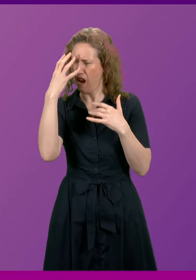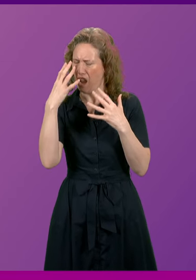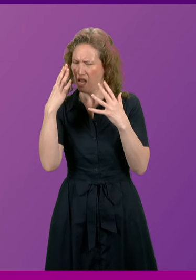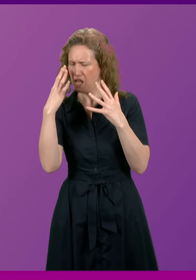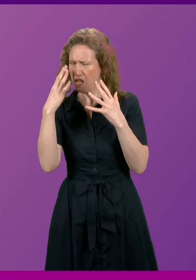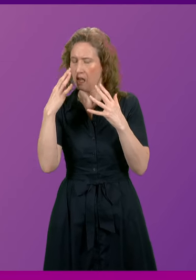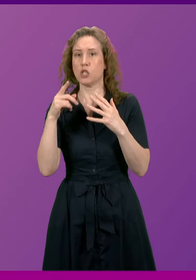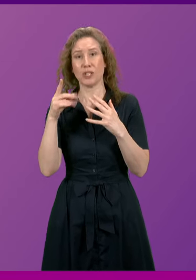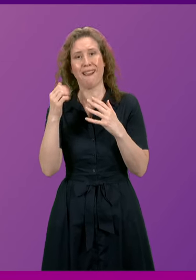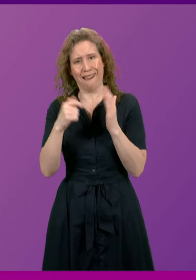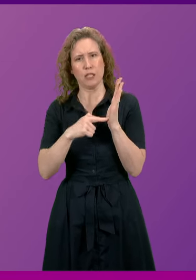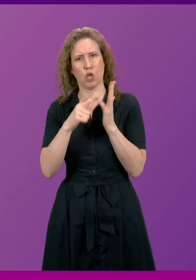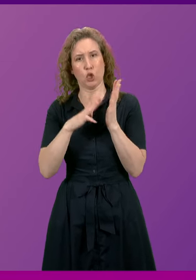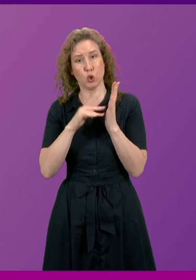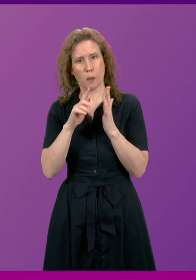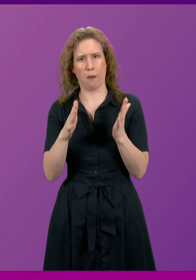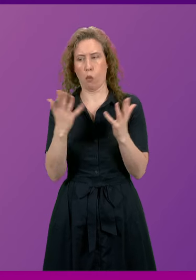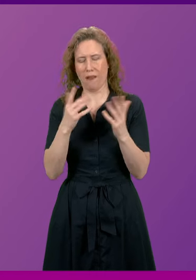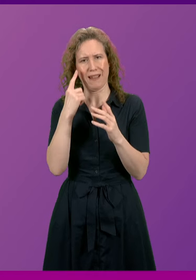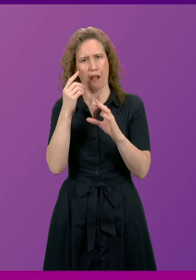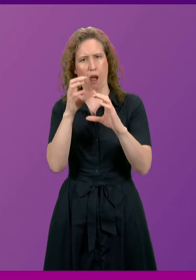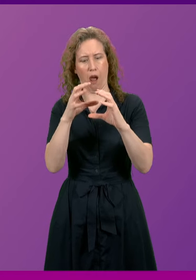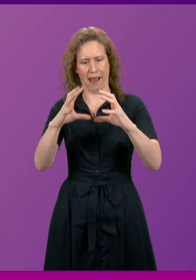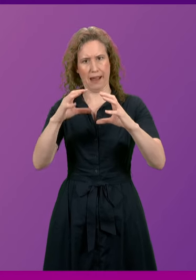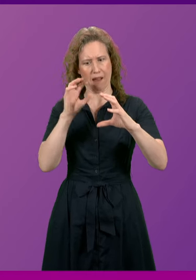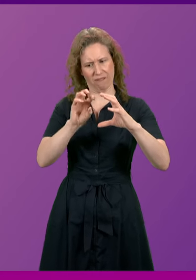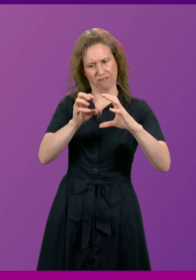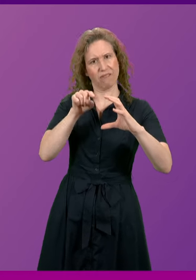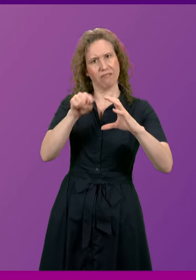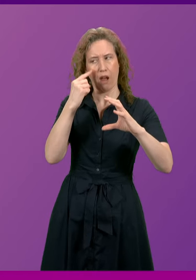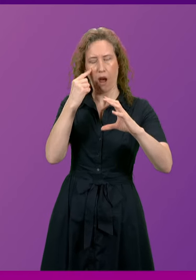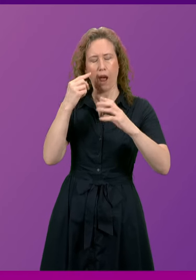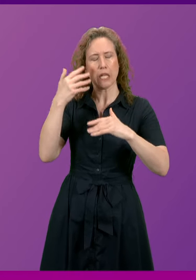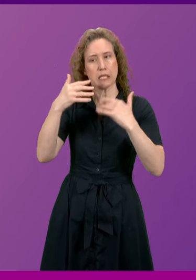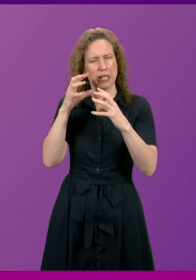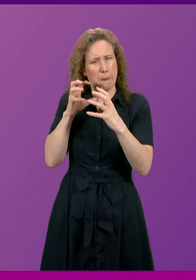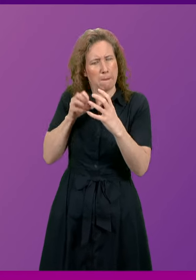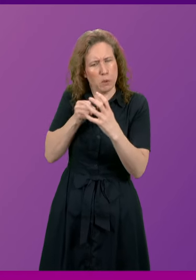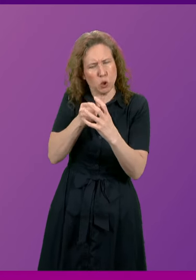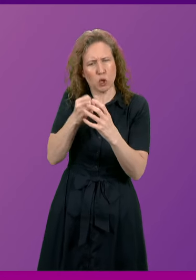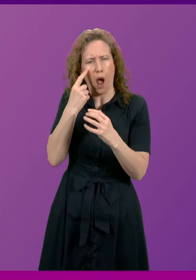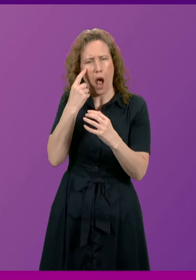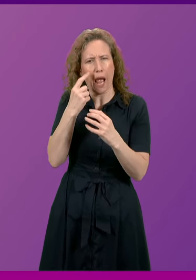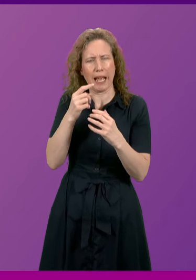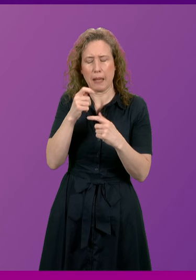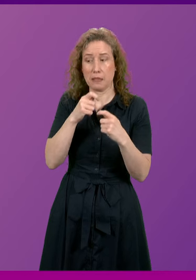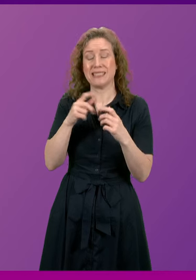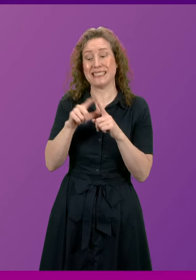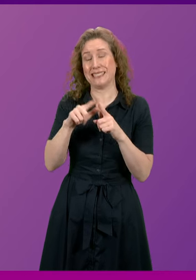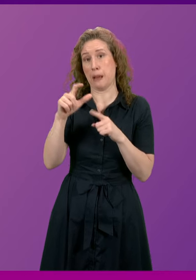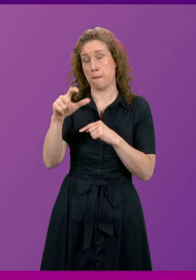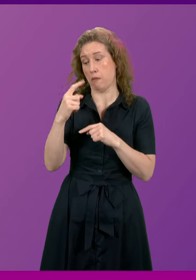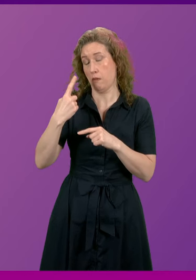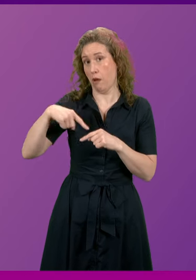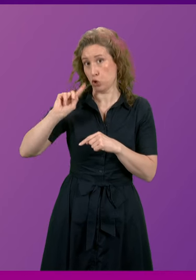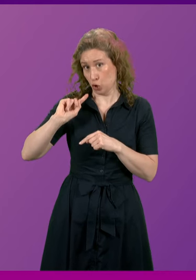She has a tumour around her optical nerve which is causing her pain and pushing on her eye socket. In December last